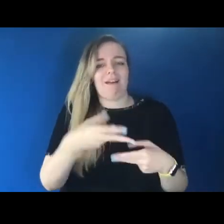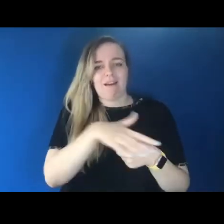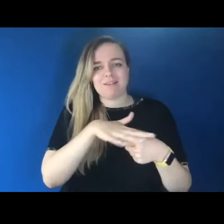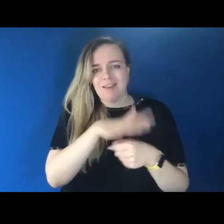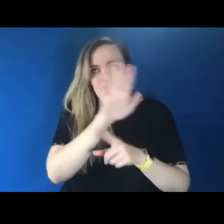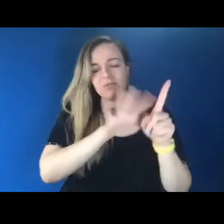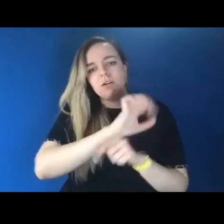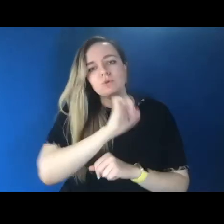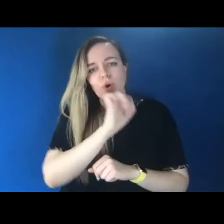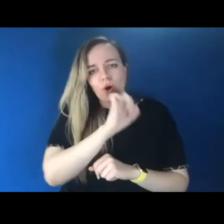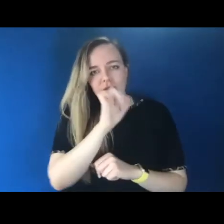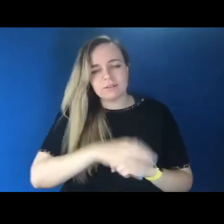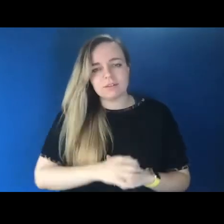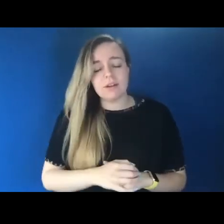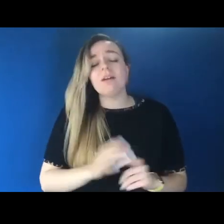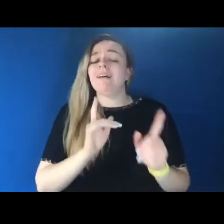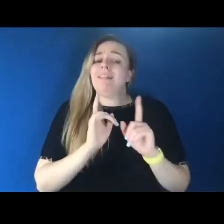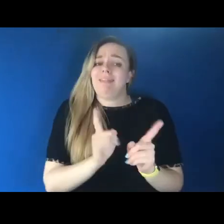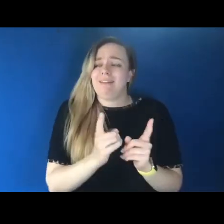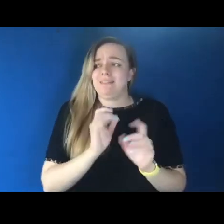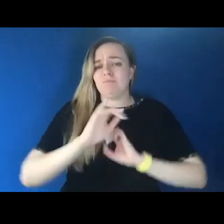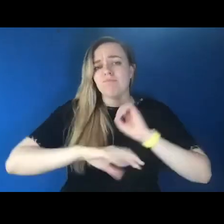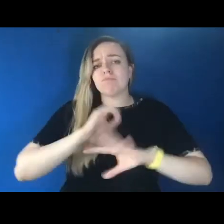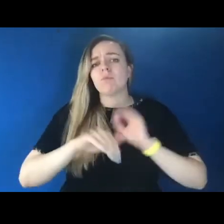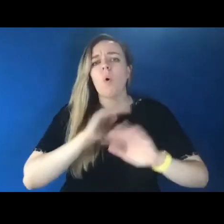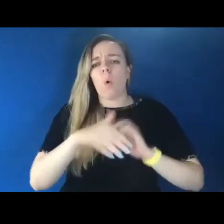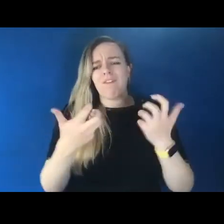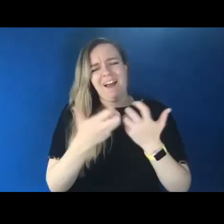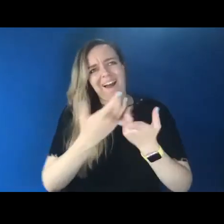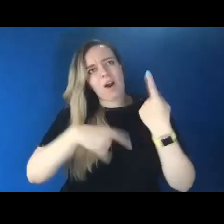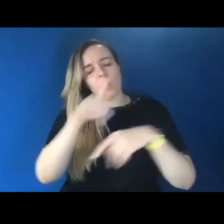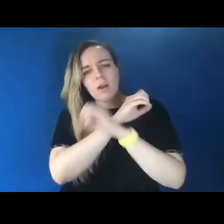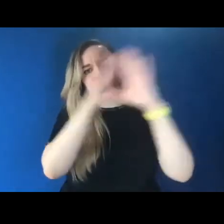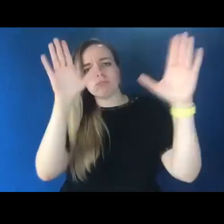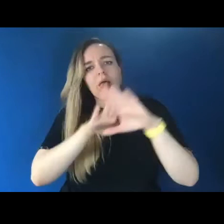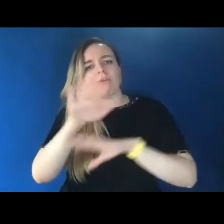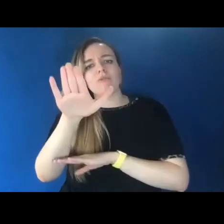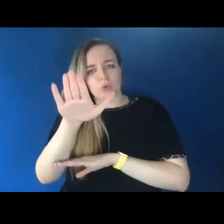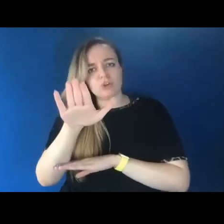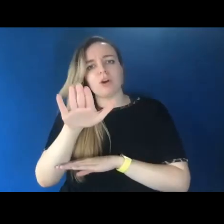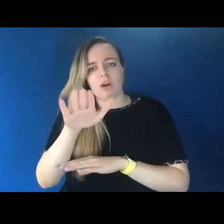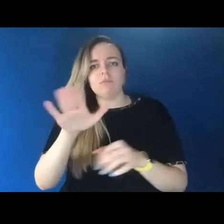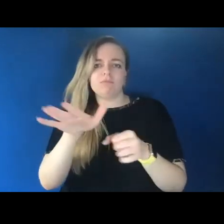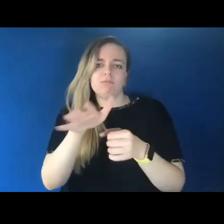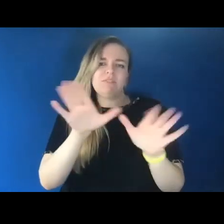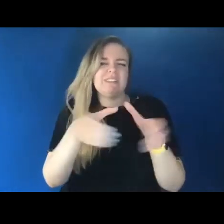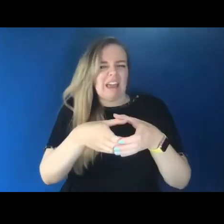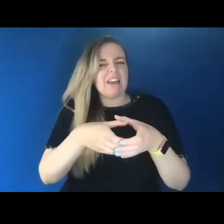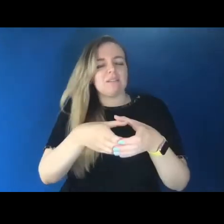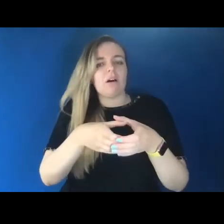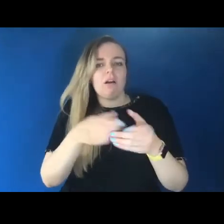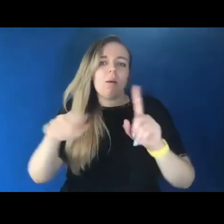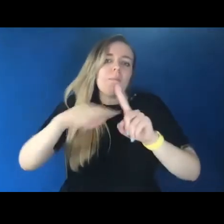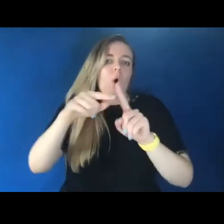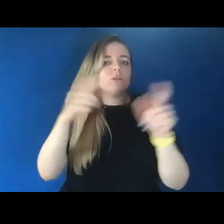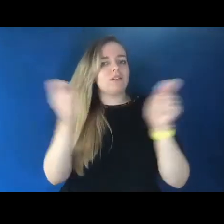Scotland. And this is a wee bit about how we envisage the future sector and the positive changes